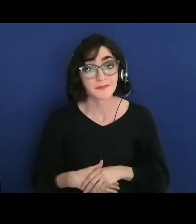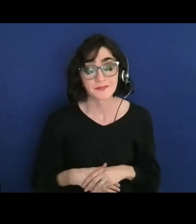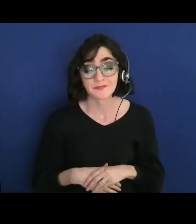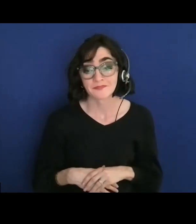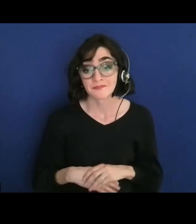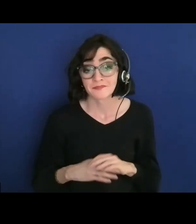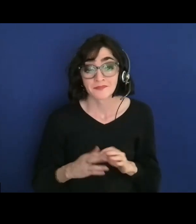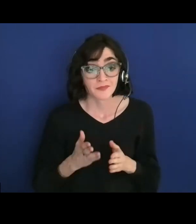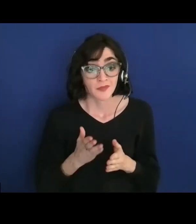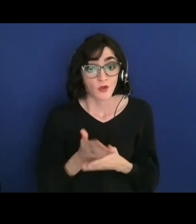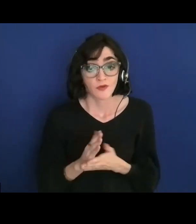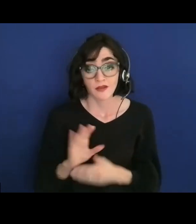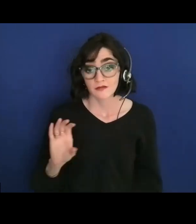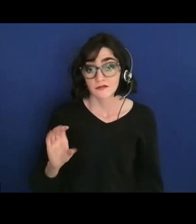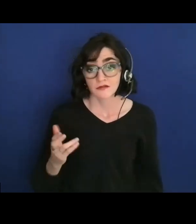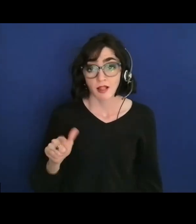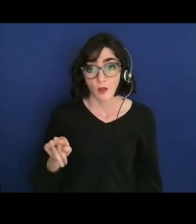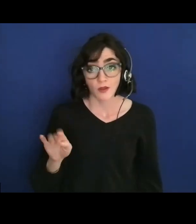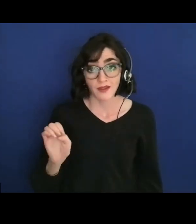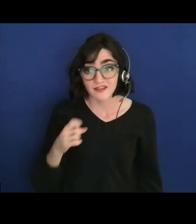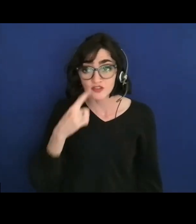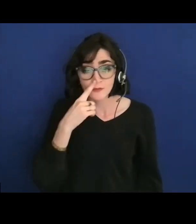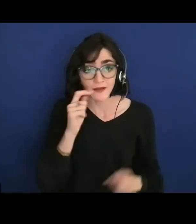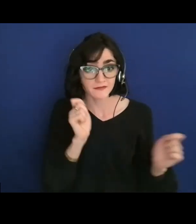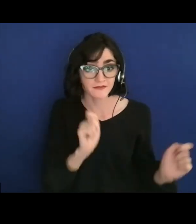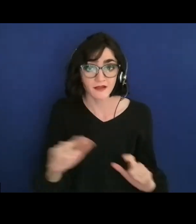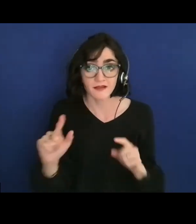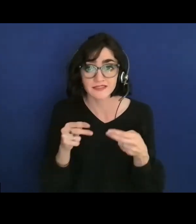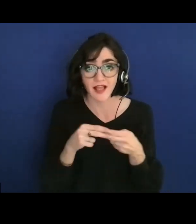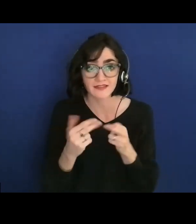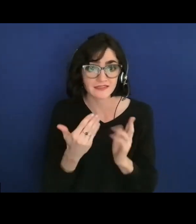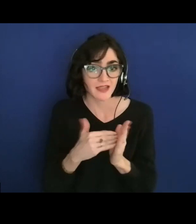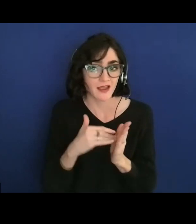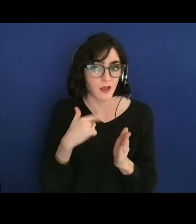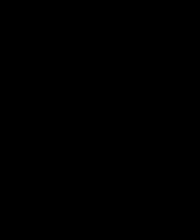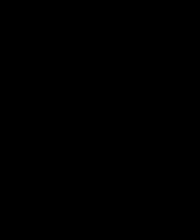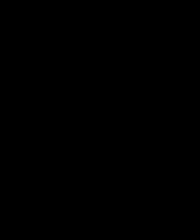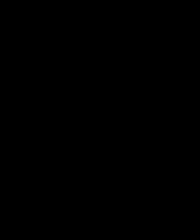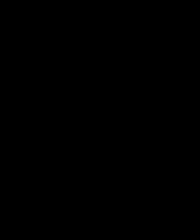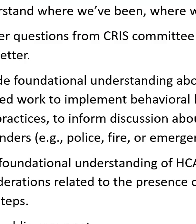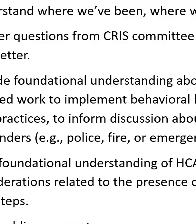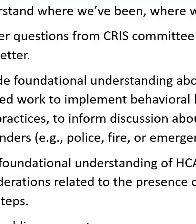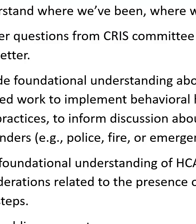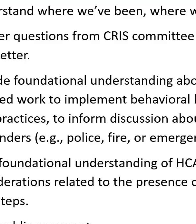All right, Chloe, if you could put the slides back up on the screen, I'll walk folks through our agenda